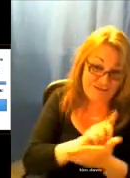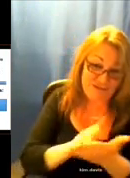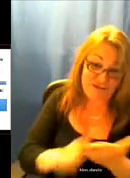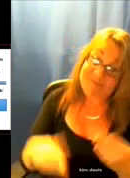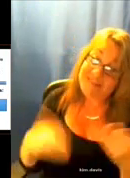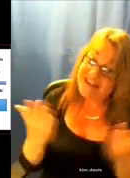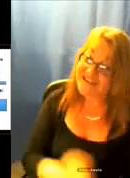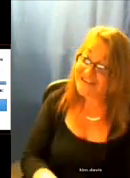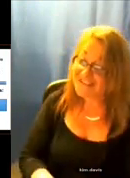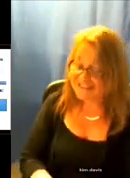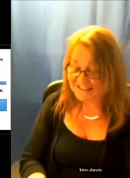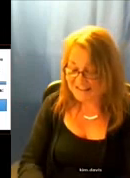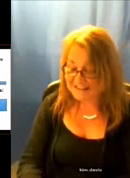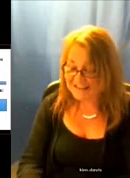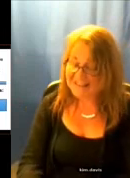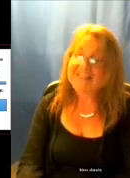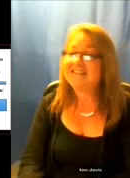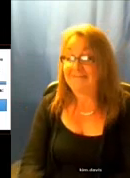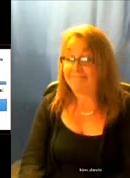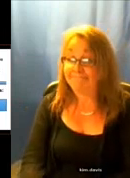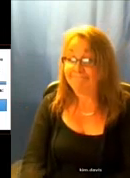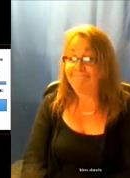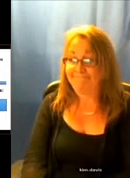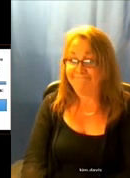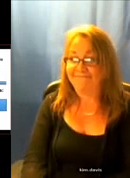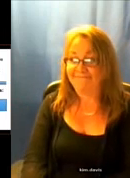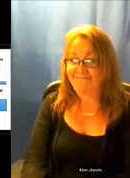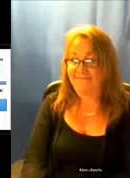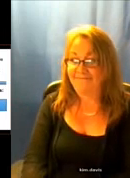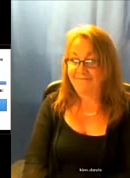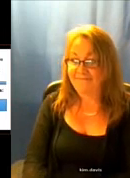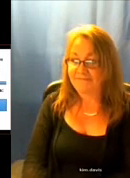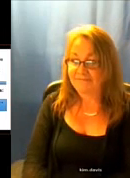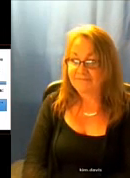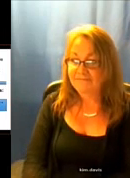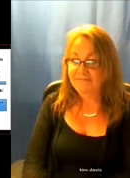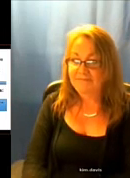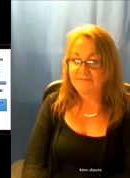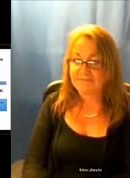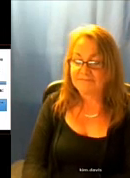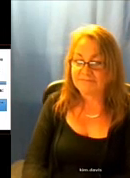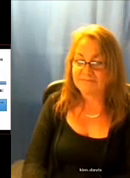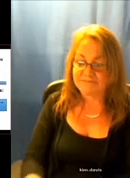comfortable." That, yeah, discrimination.